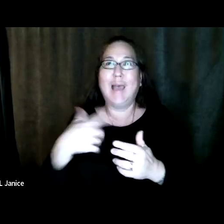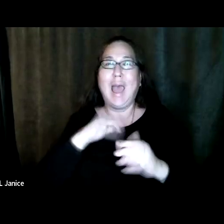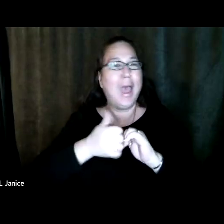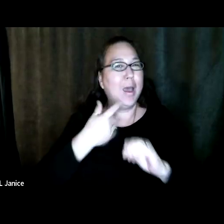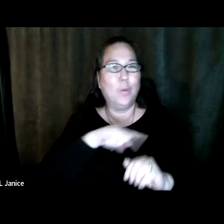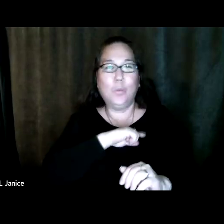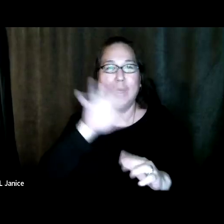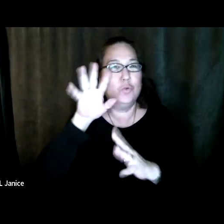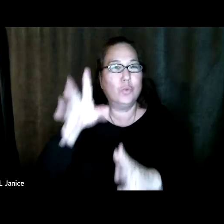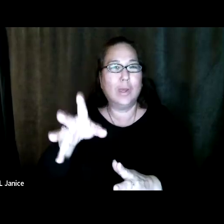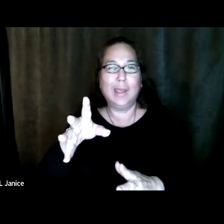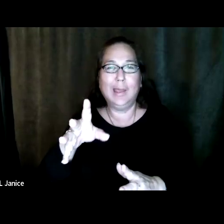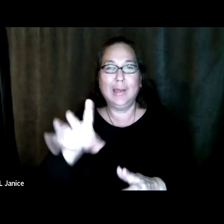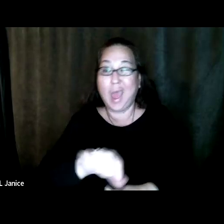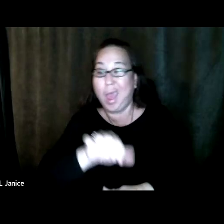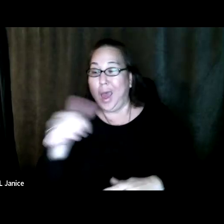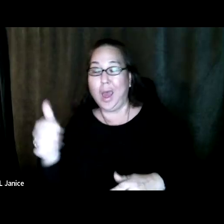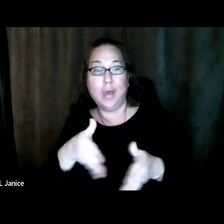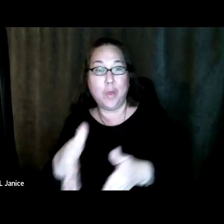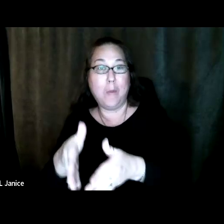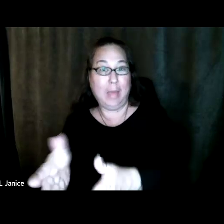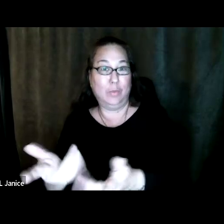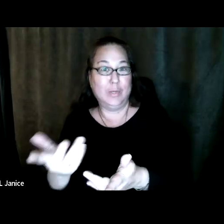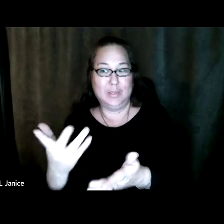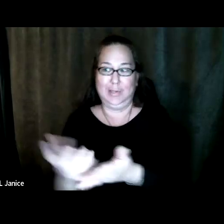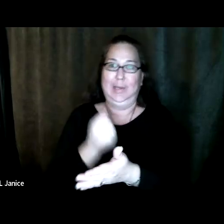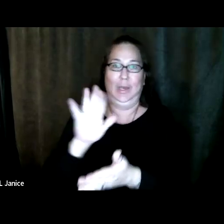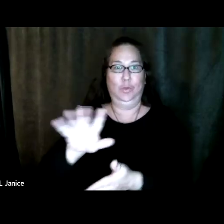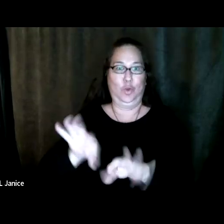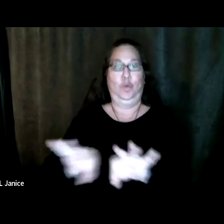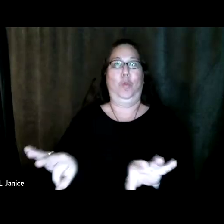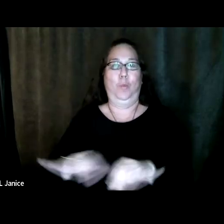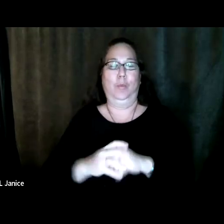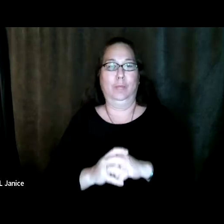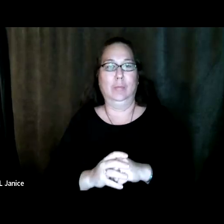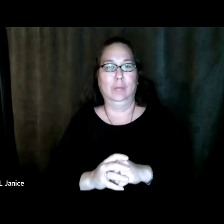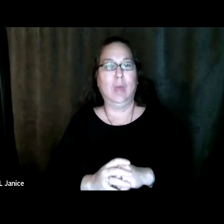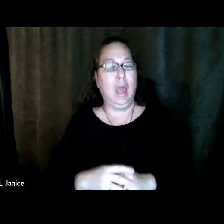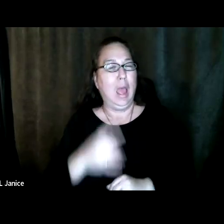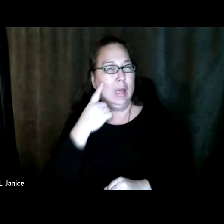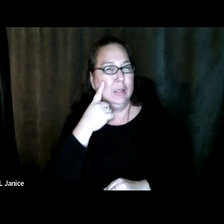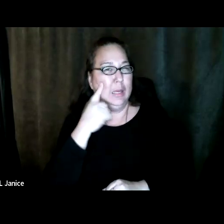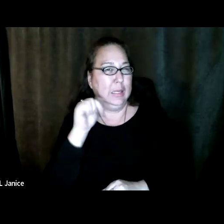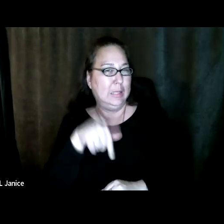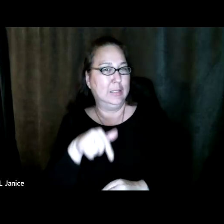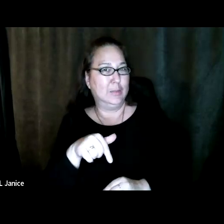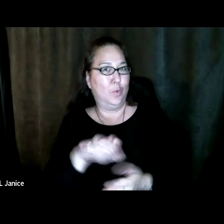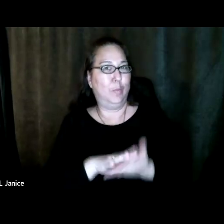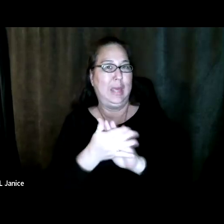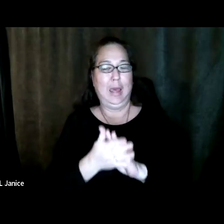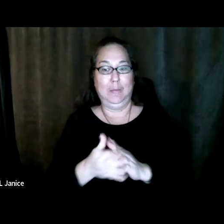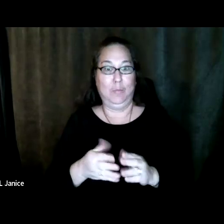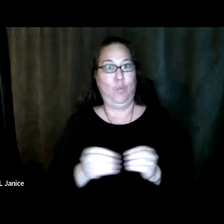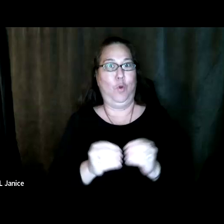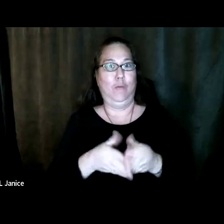alternative pathways for them to be able to still get the diploma. I do think this is going to become more of a statewide conversation